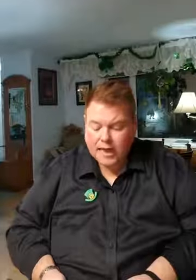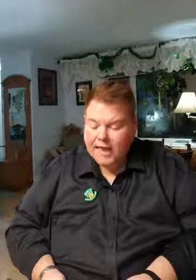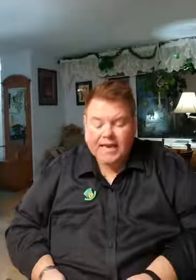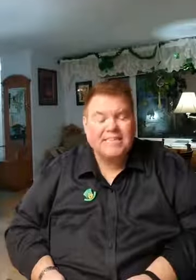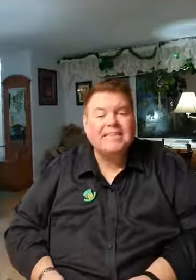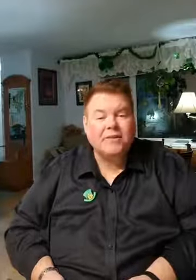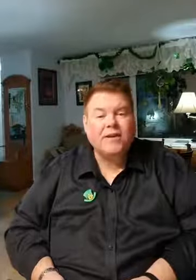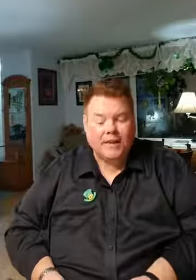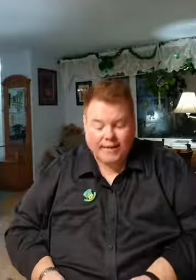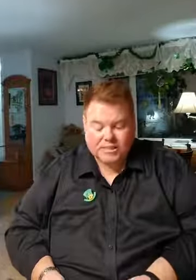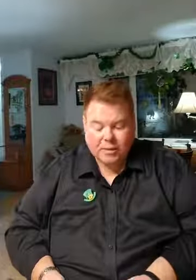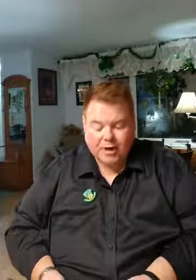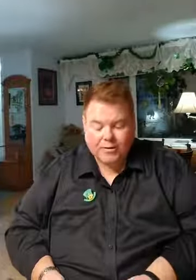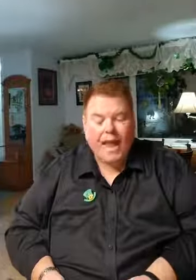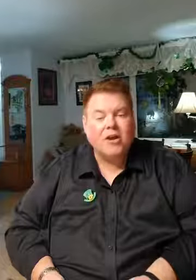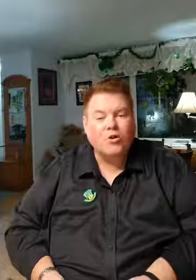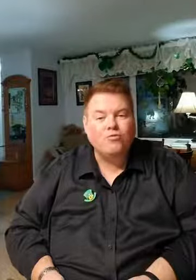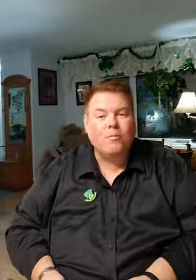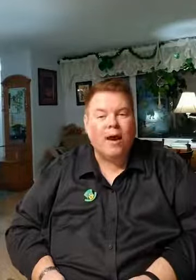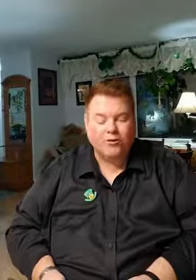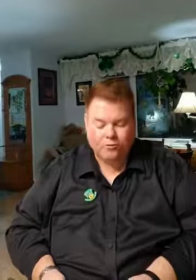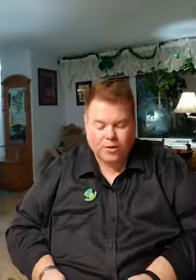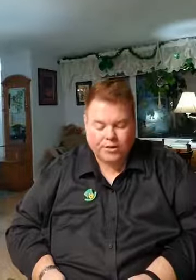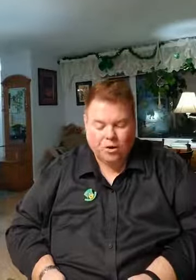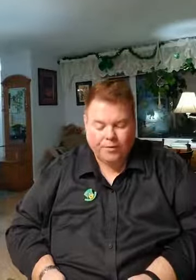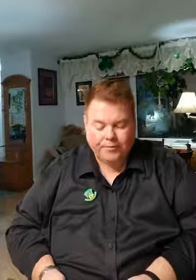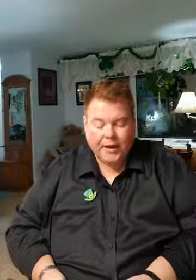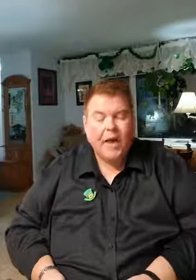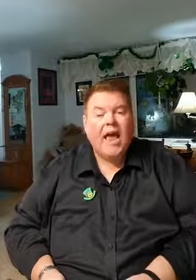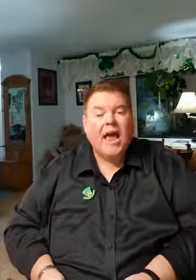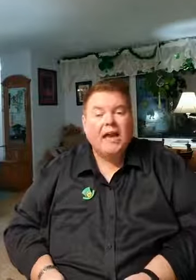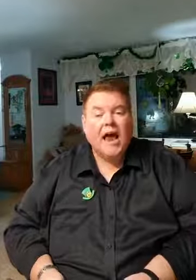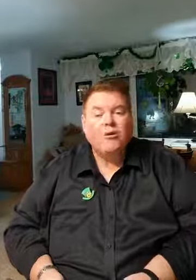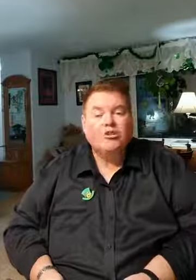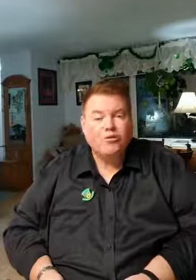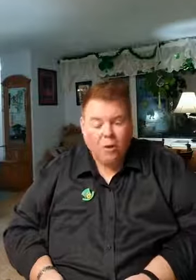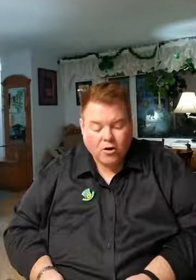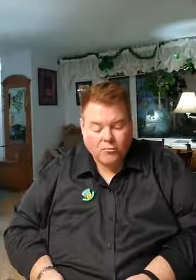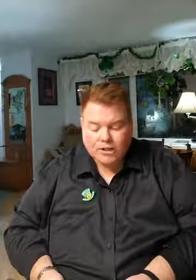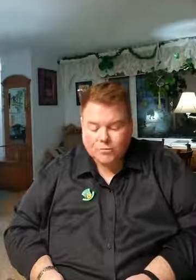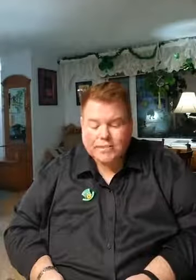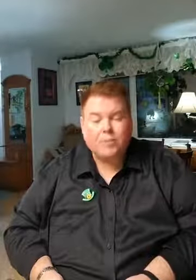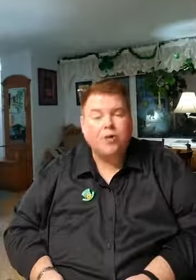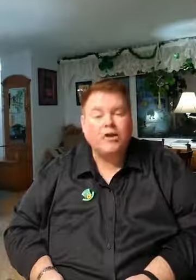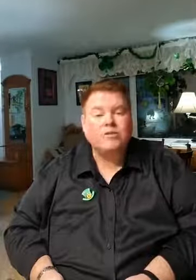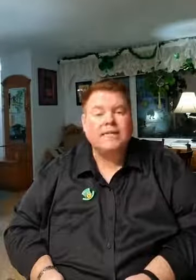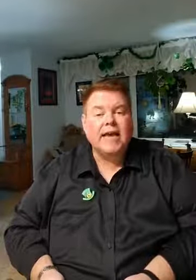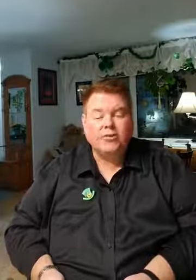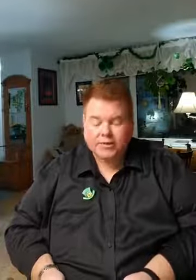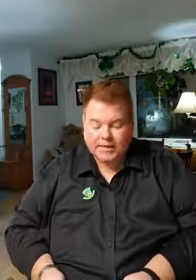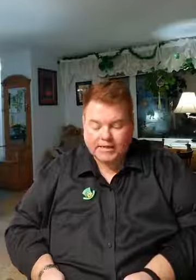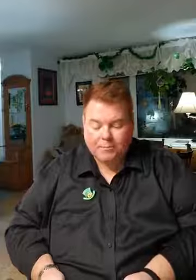is definitely inspiring and a good reminder for us all. In our two-part arrangement, sopranos and tenors can sing part